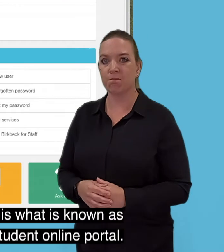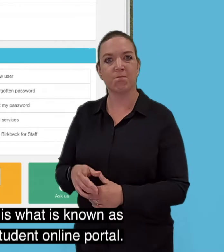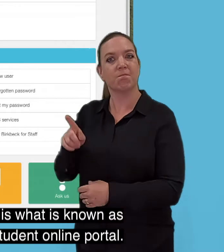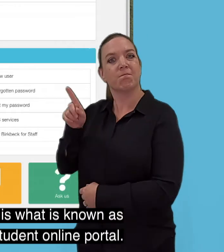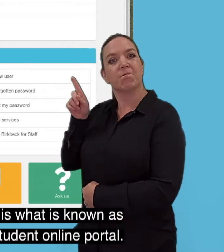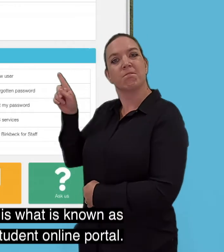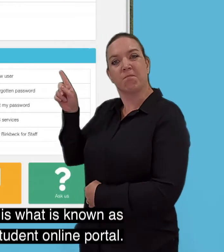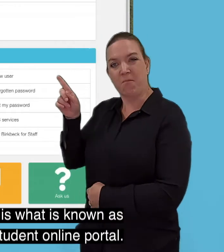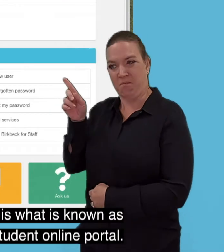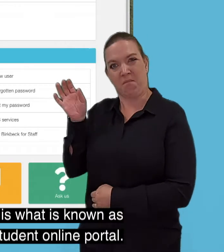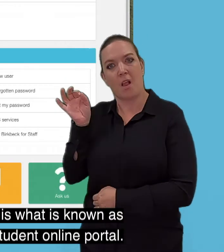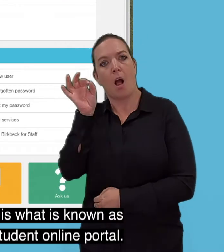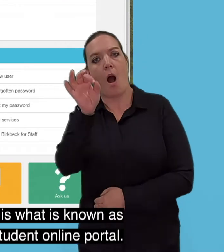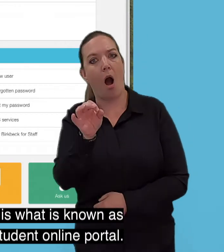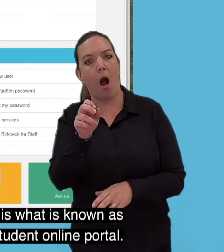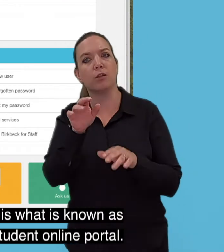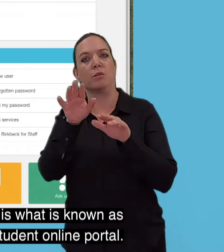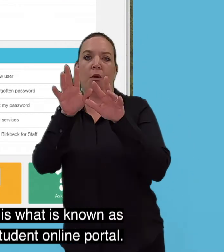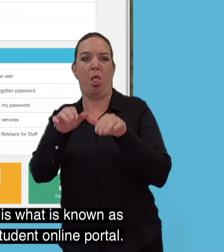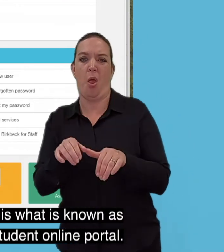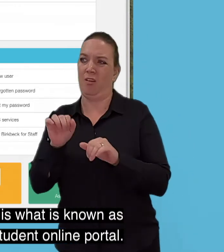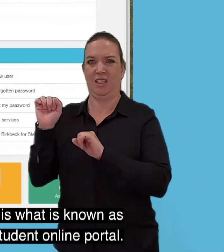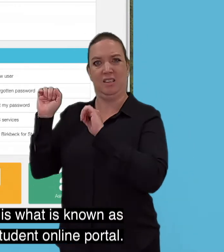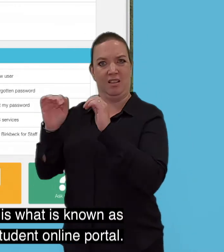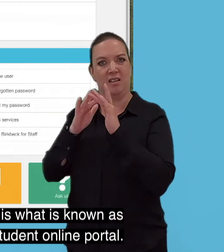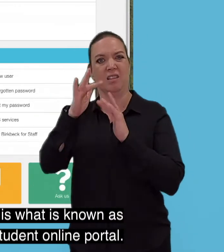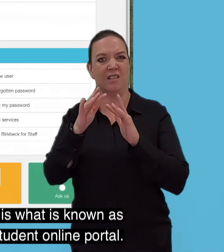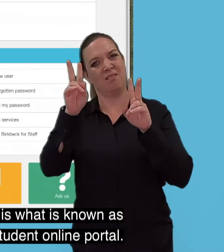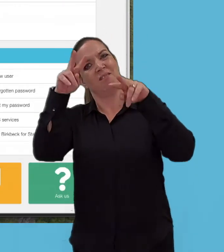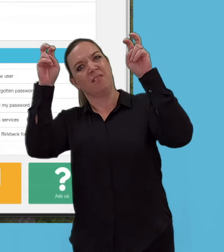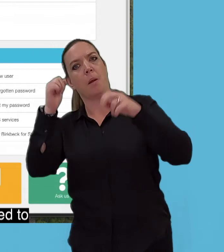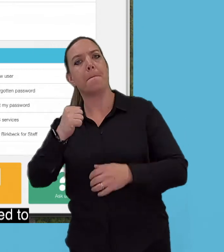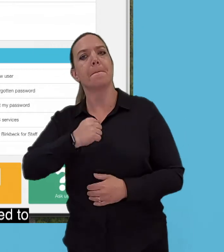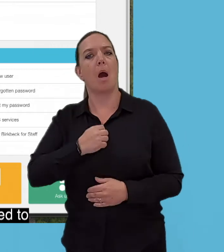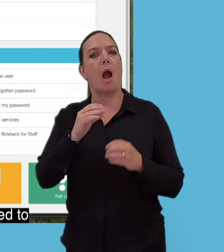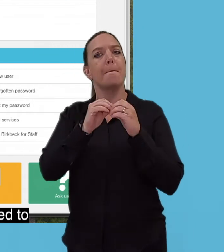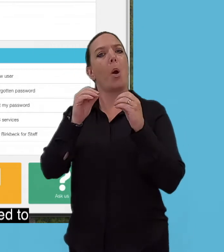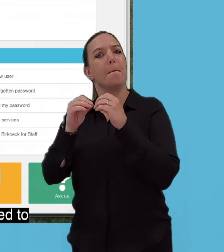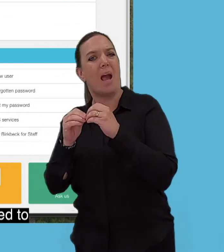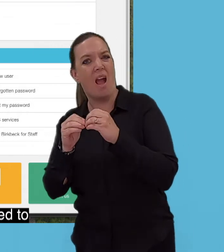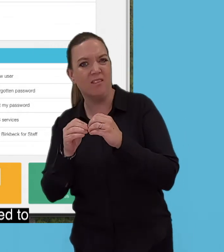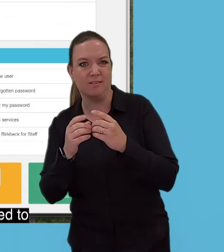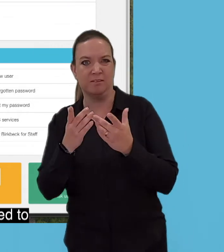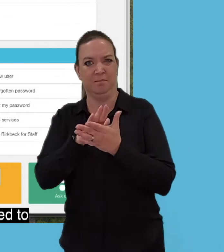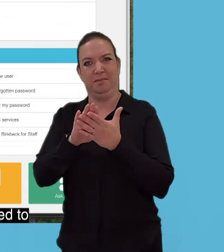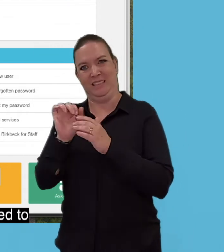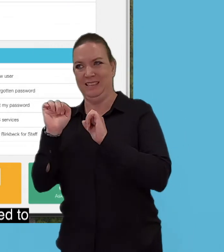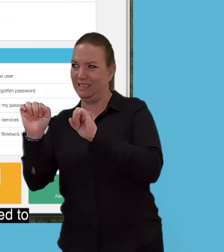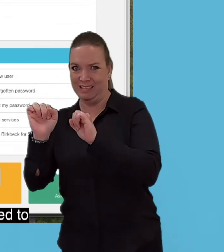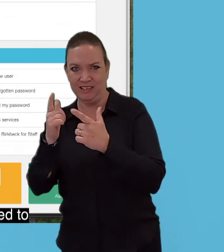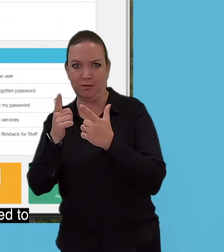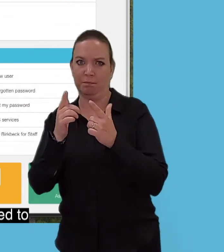The next page you'll be asked to log into is what is known as My Birkbeck, which is our applicant and student online